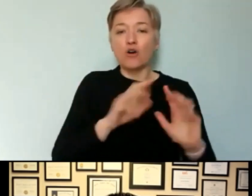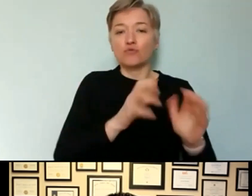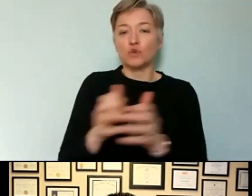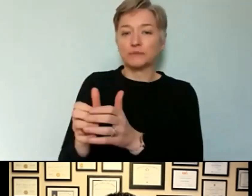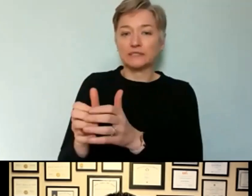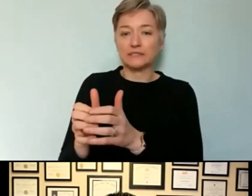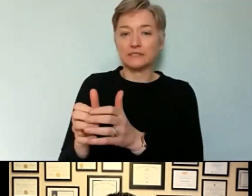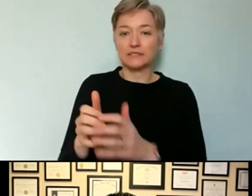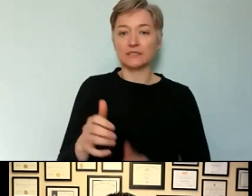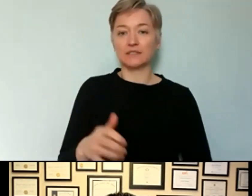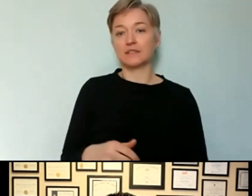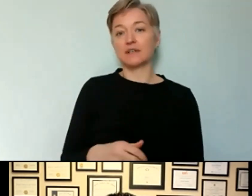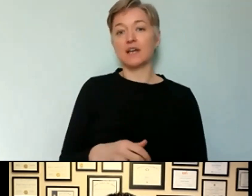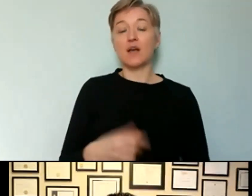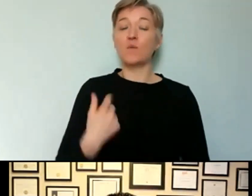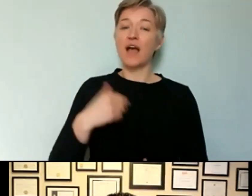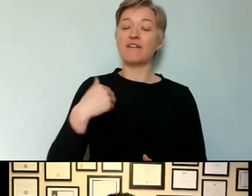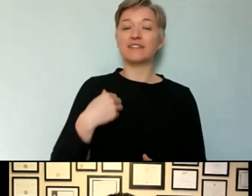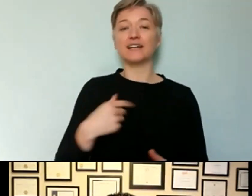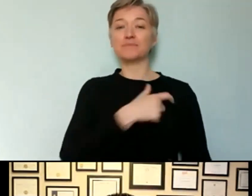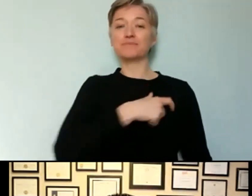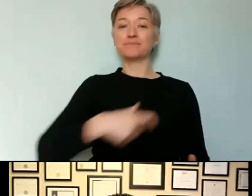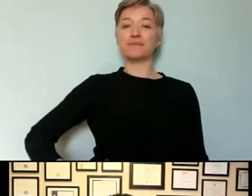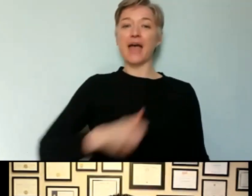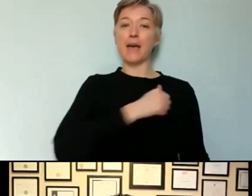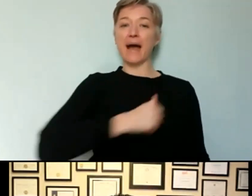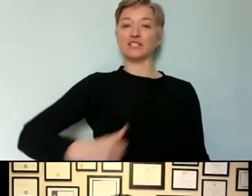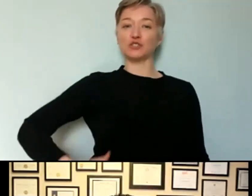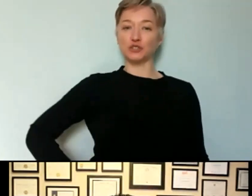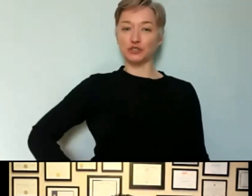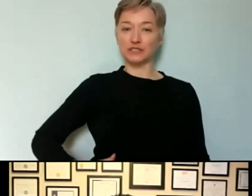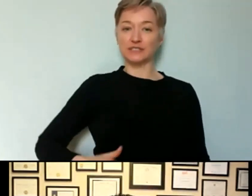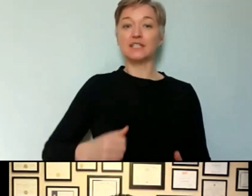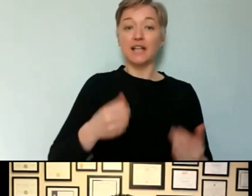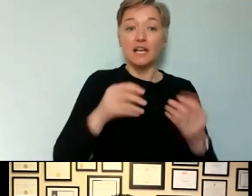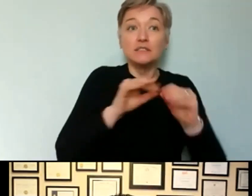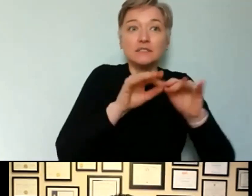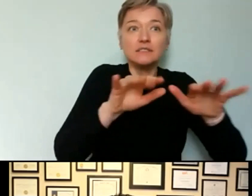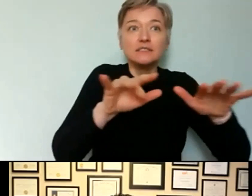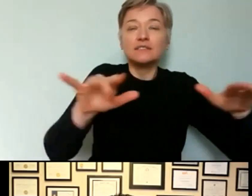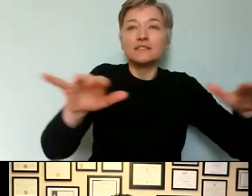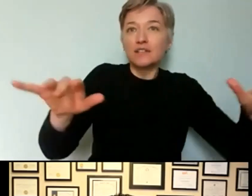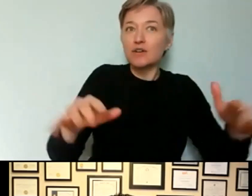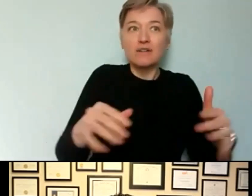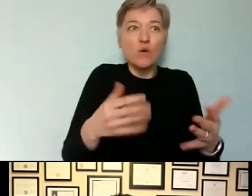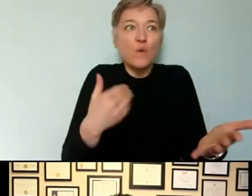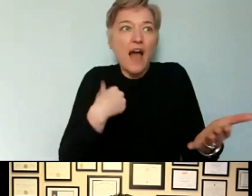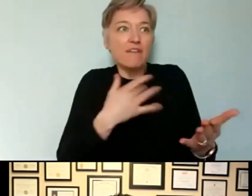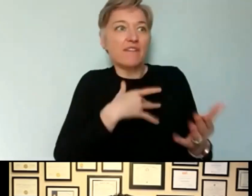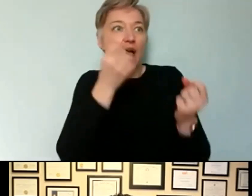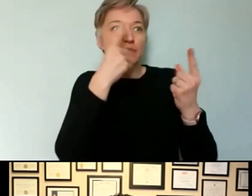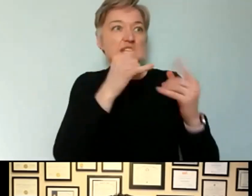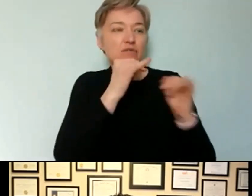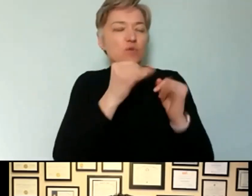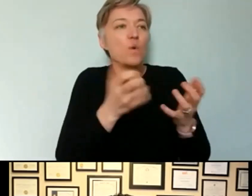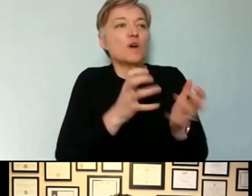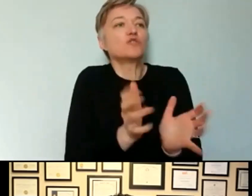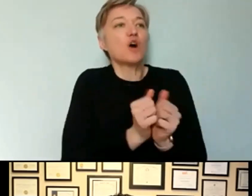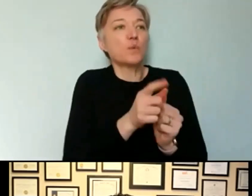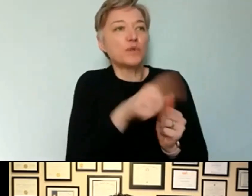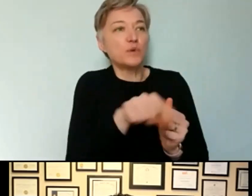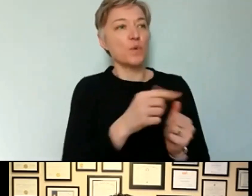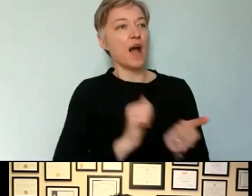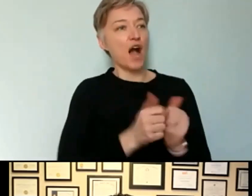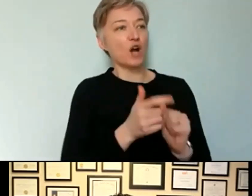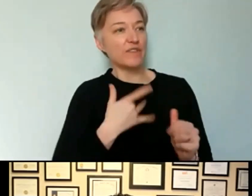there, ambassadors, that are saying, we have these empathy interviews. We would love to talk to you about how you're feeling about vaccinations and about